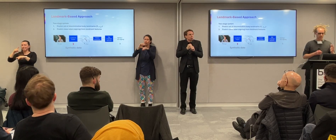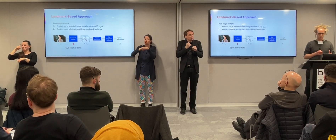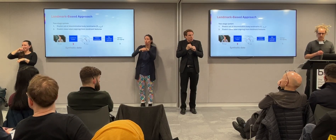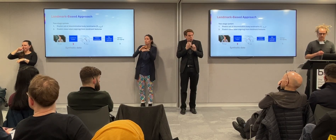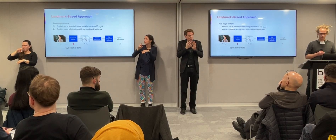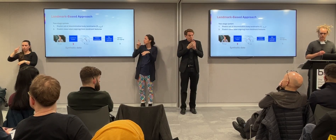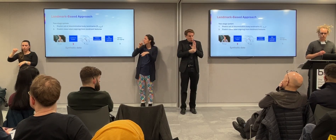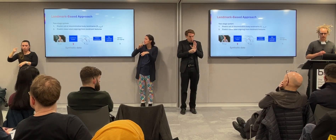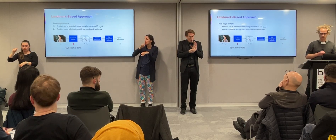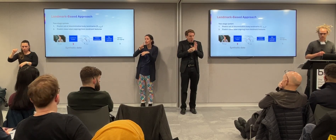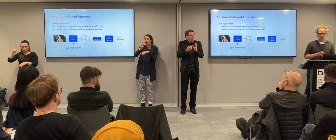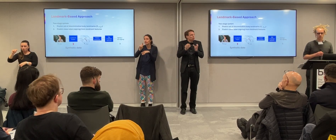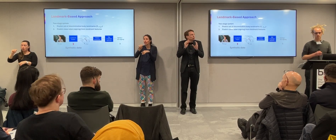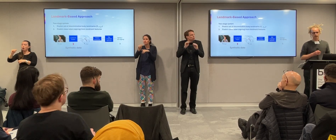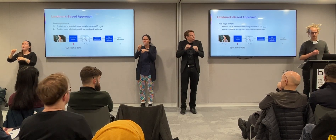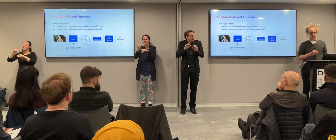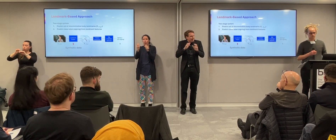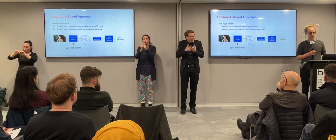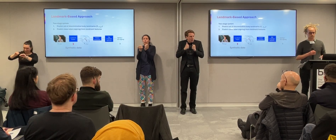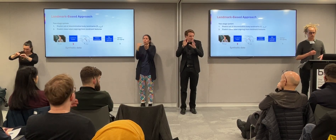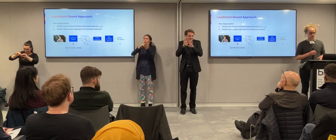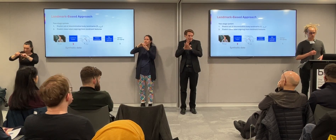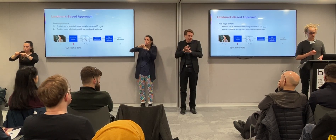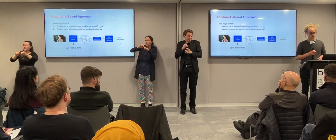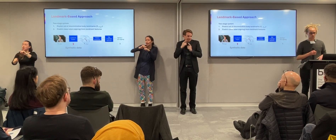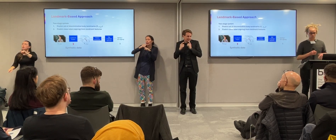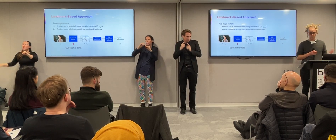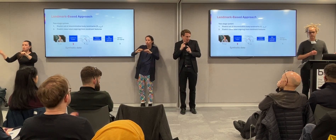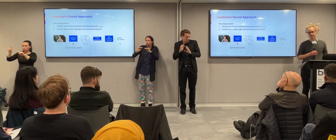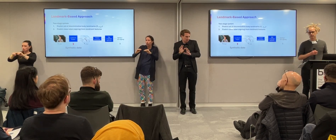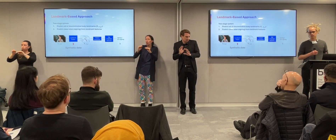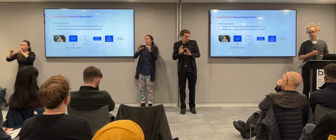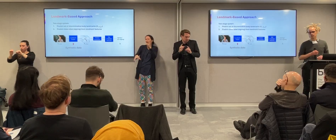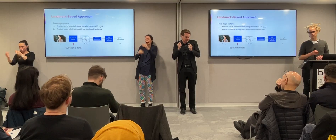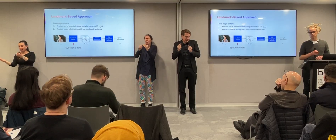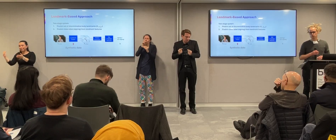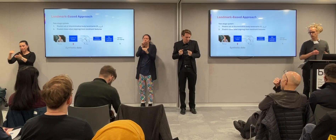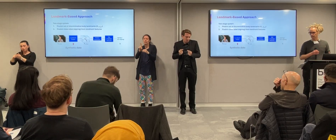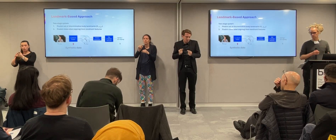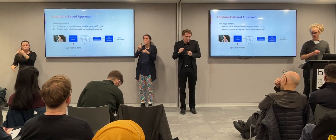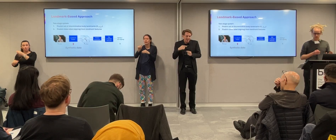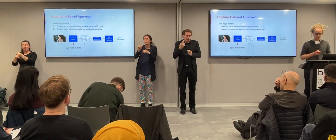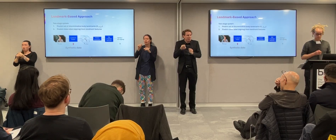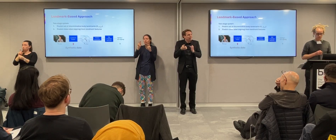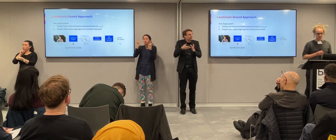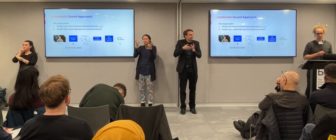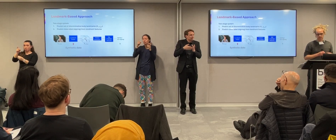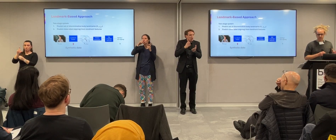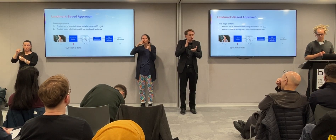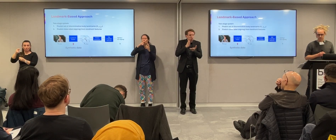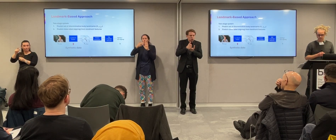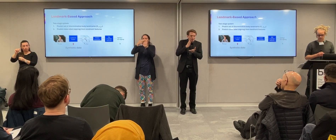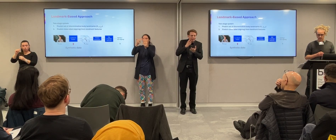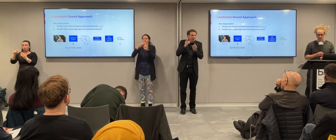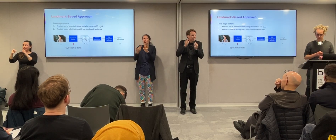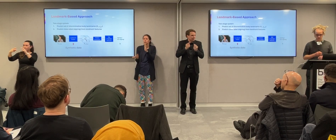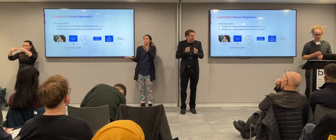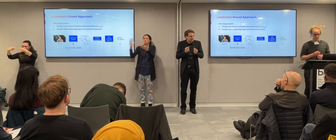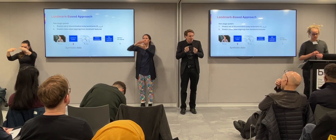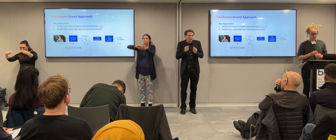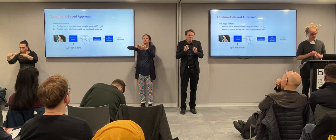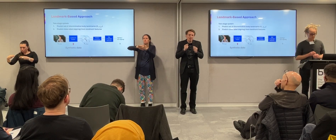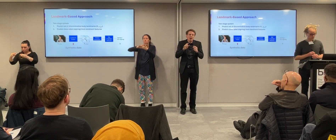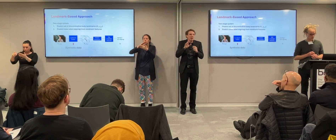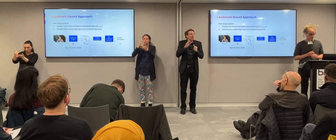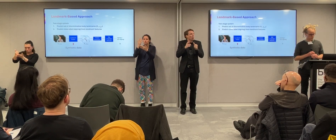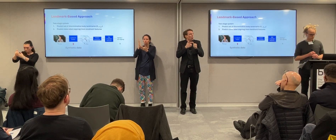then kind of like in a retraining, we also add real data pseudo-labeled on top of it that helps kind of